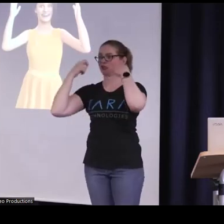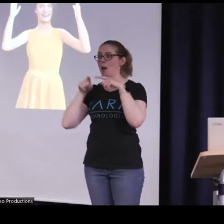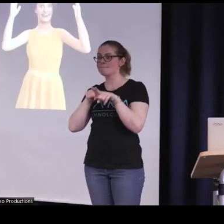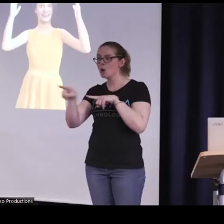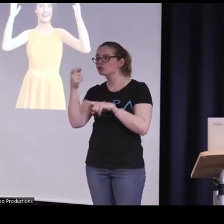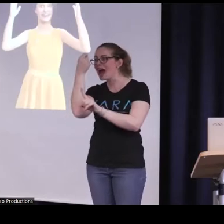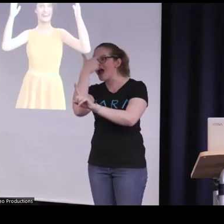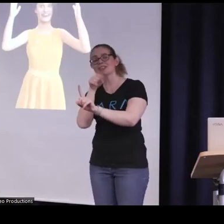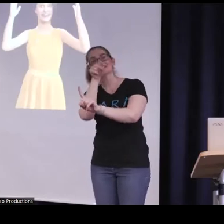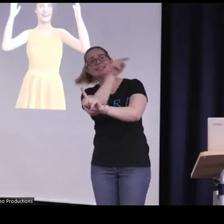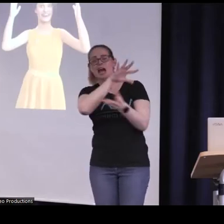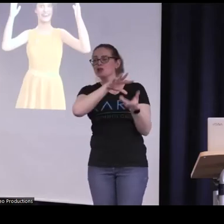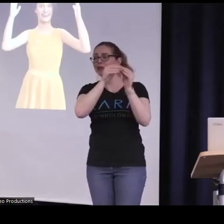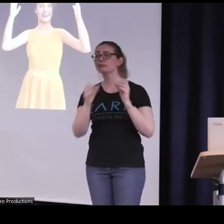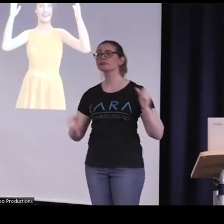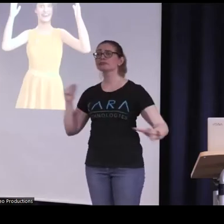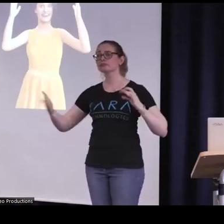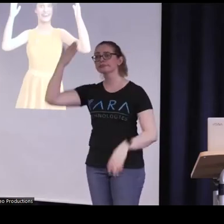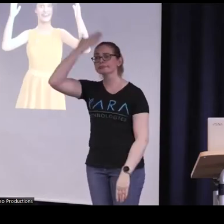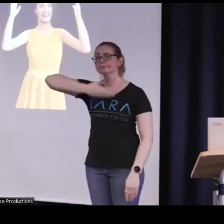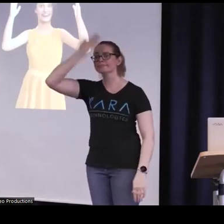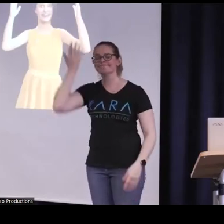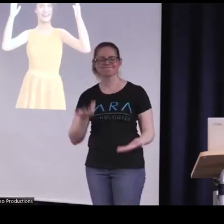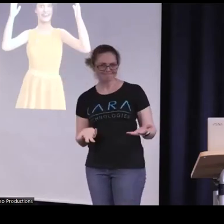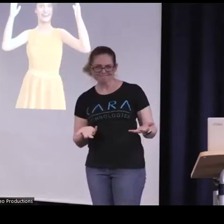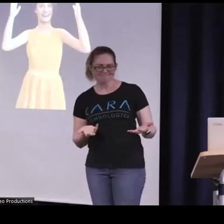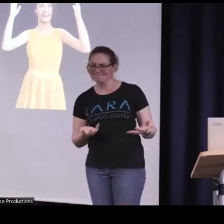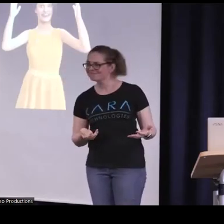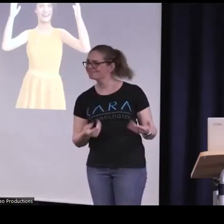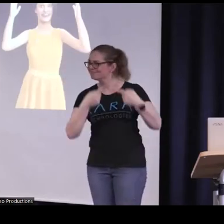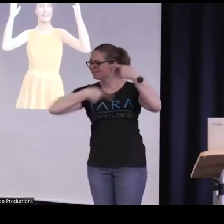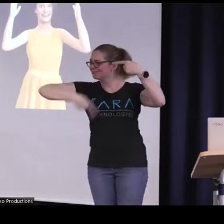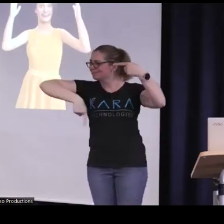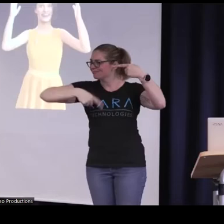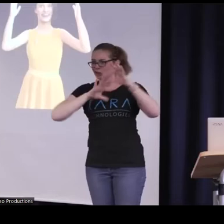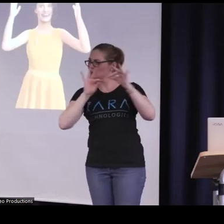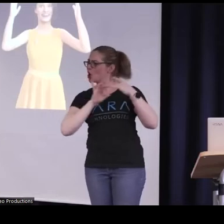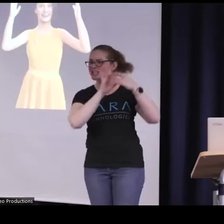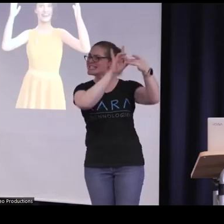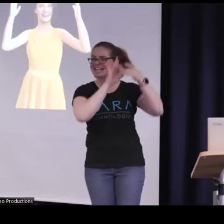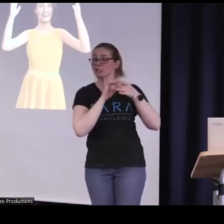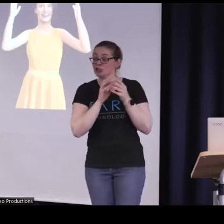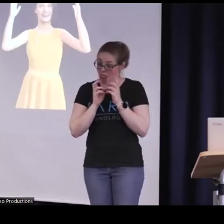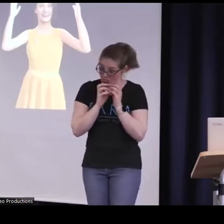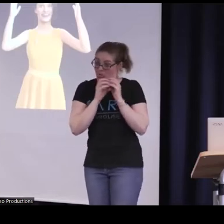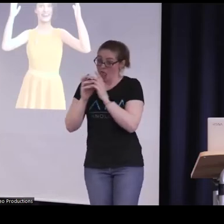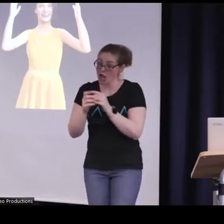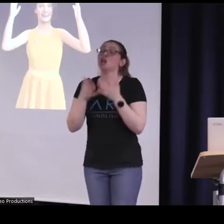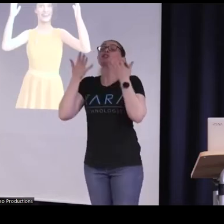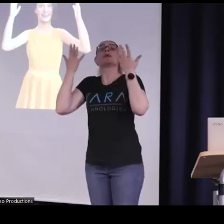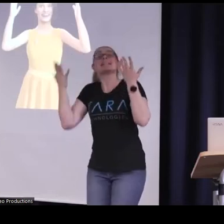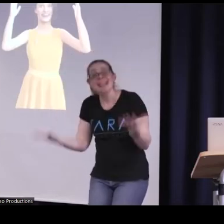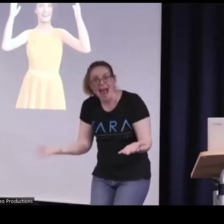expression is crucial to sign language. Most avatars you see have plain facial expression, and of course the message gets lost.